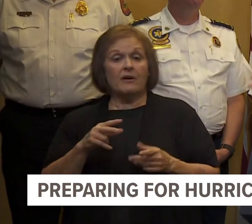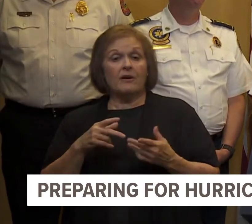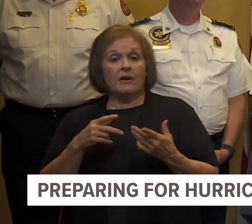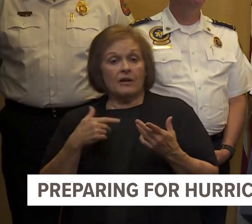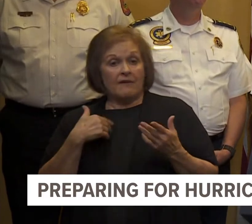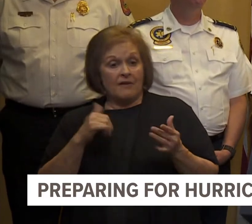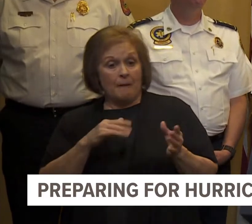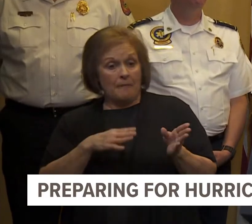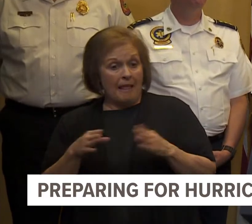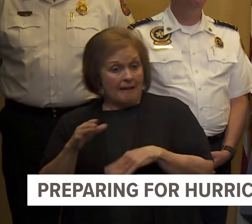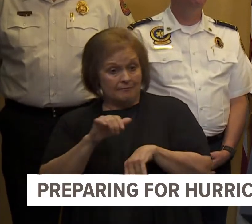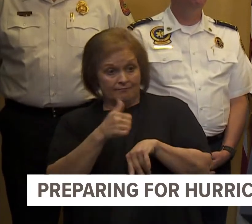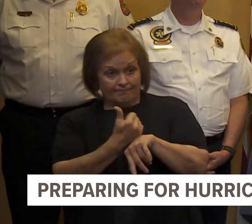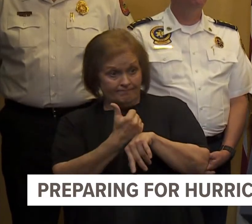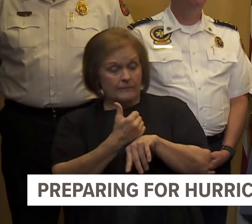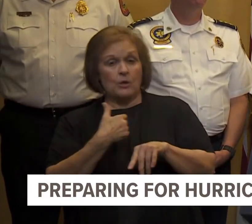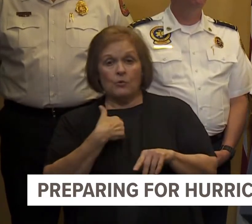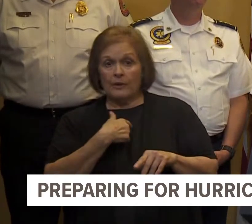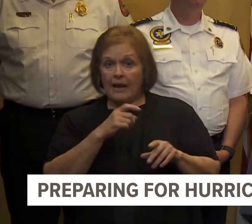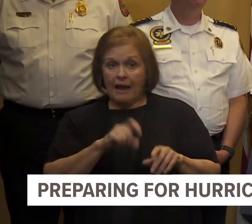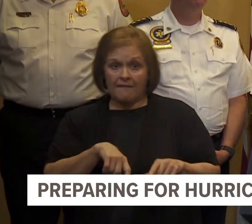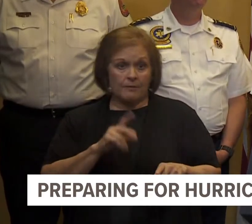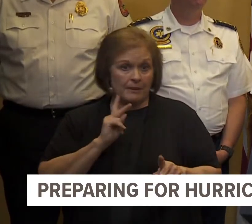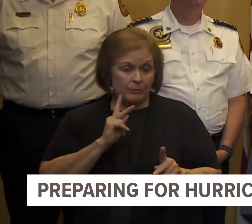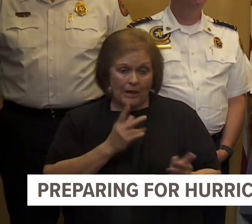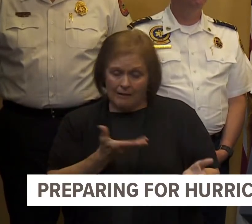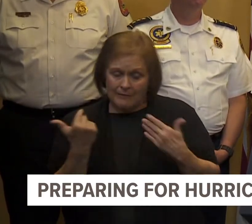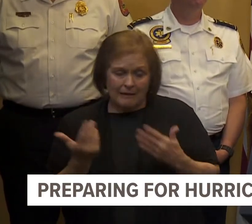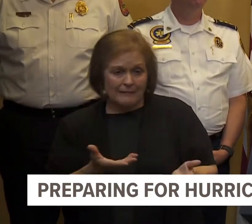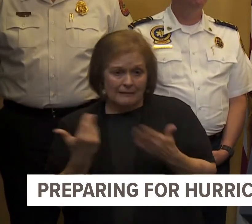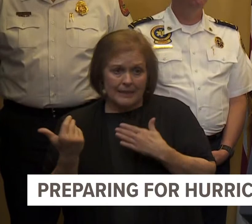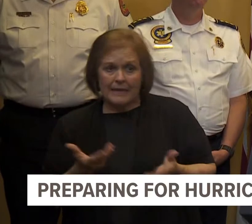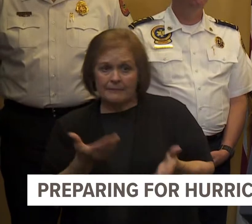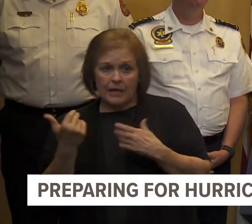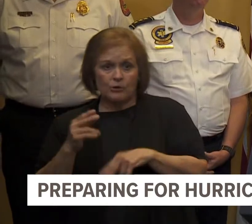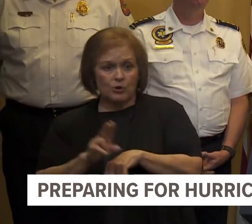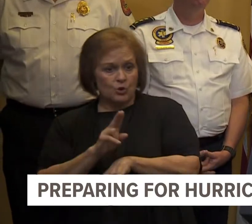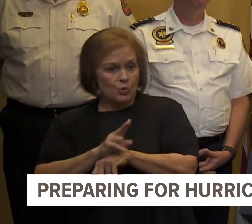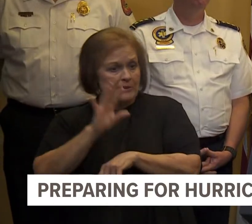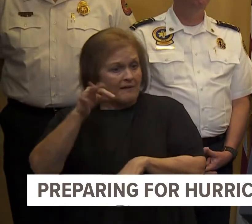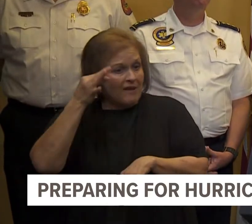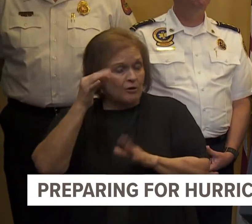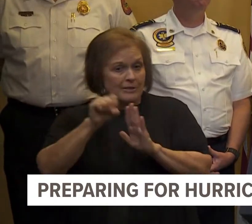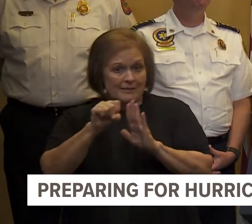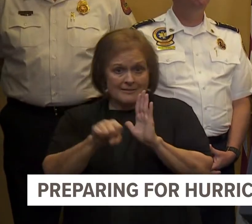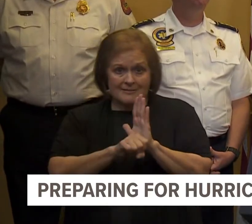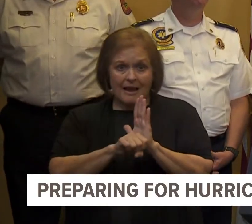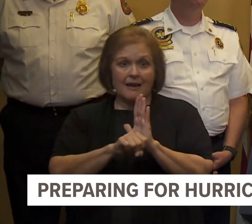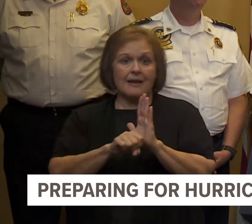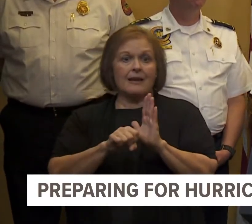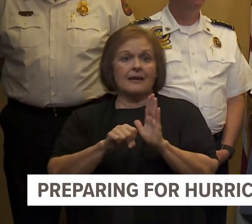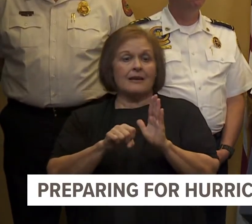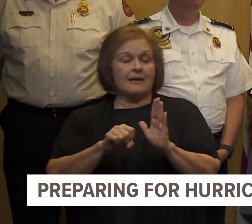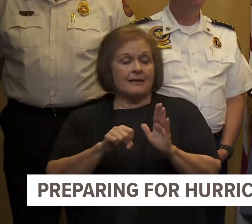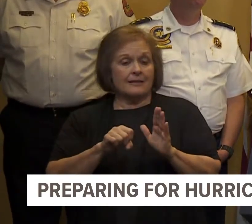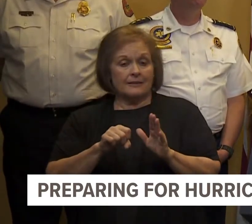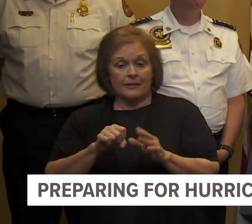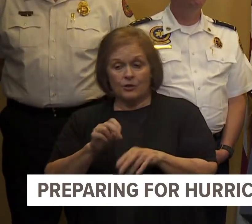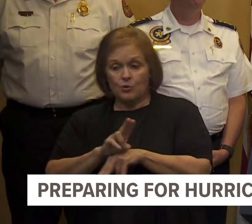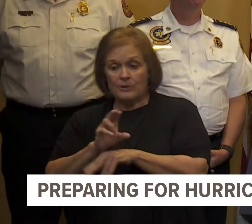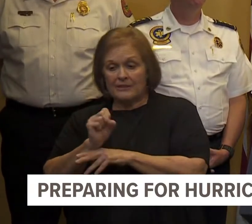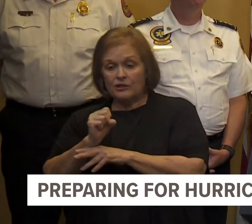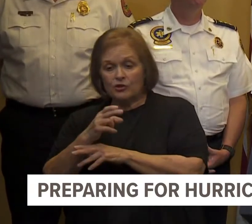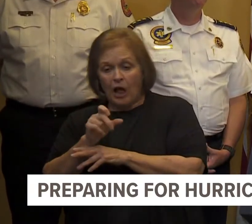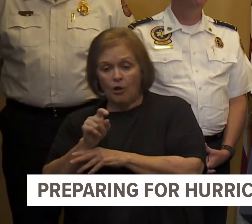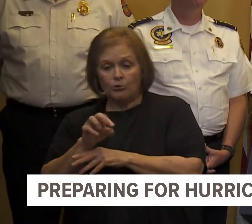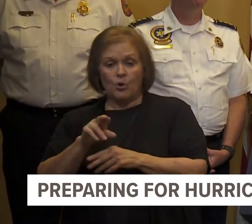been set for a decade, move people out of the city, use the assistance of the federal and state governments to help us with sheltering and moving